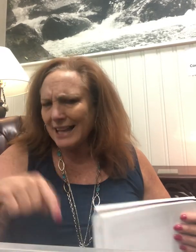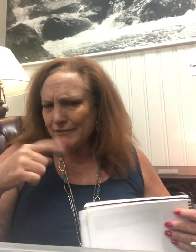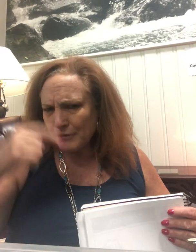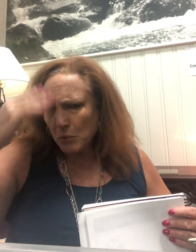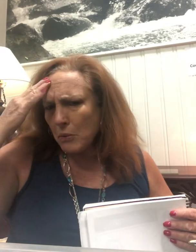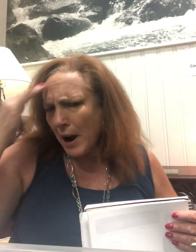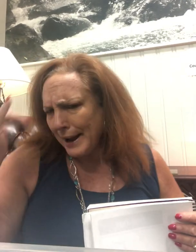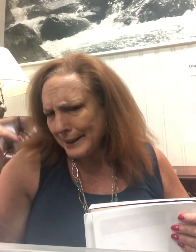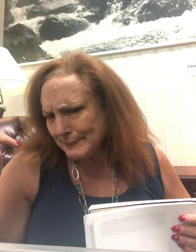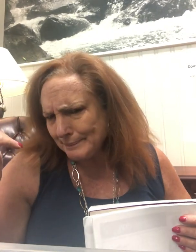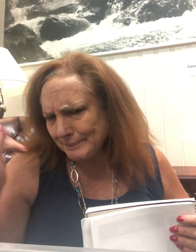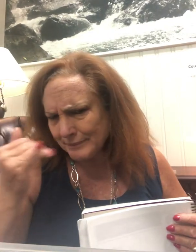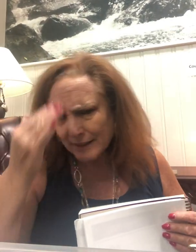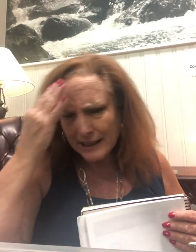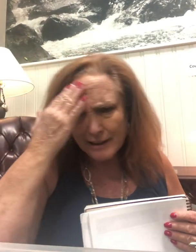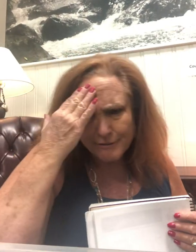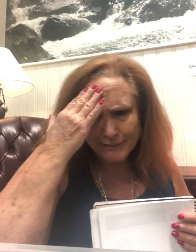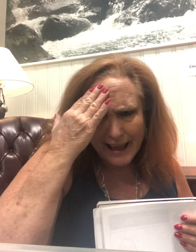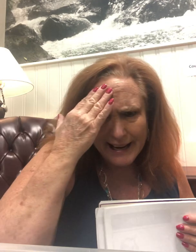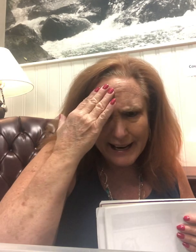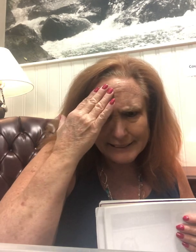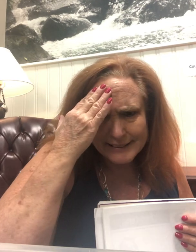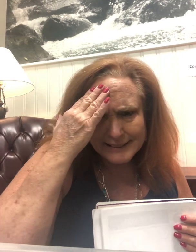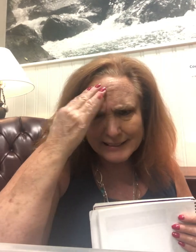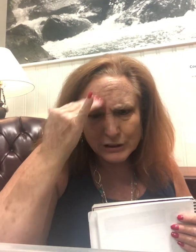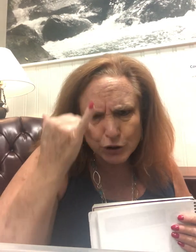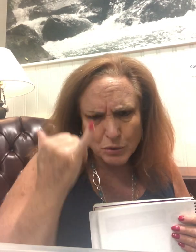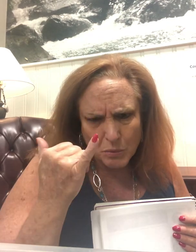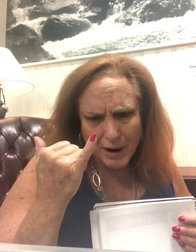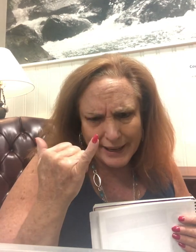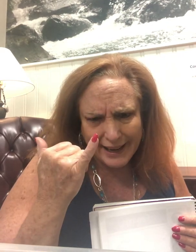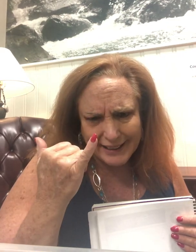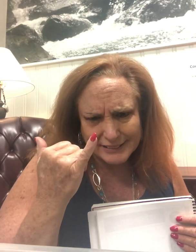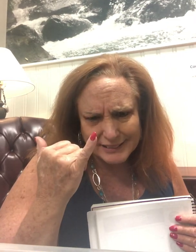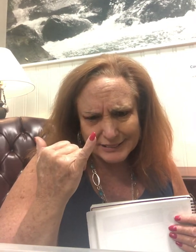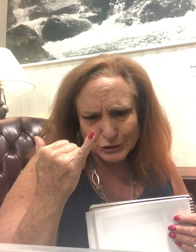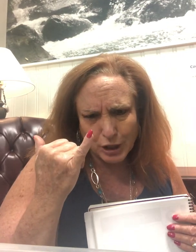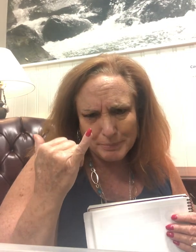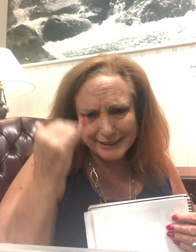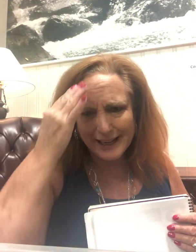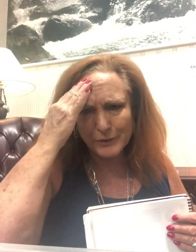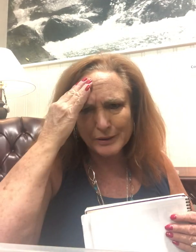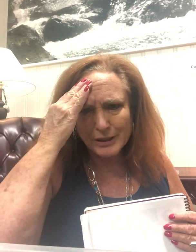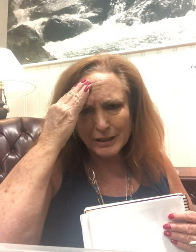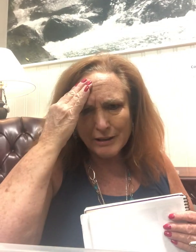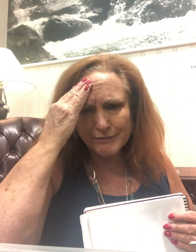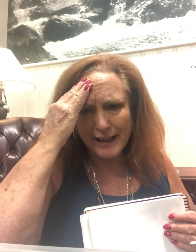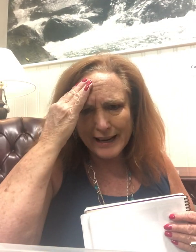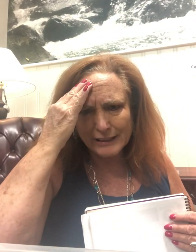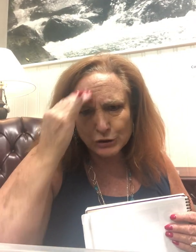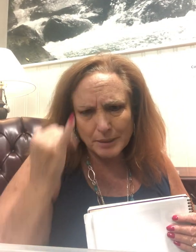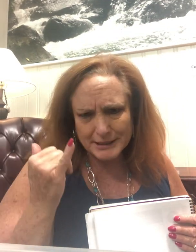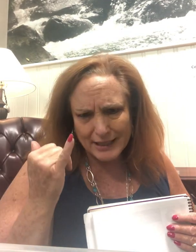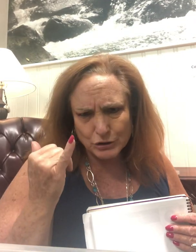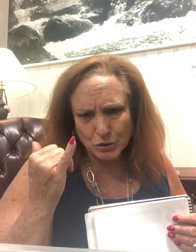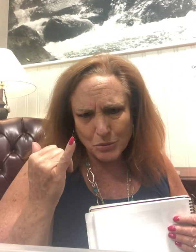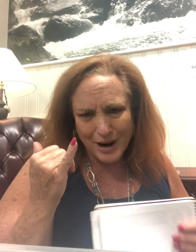for why, flat hand to a Y hand, dropping down. Flat hand drops down to a Y